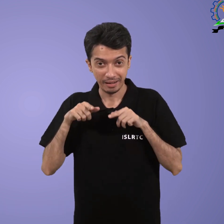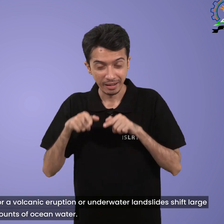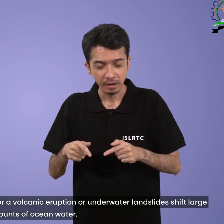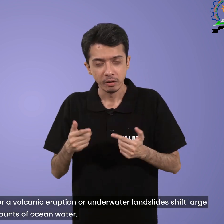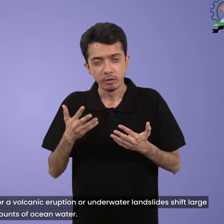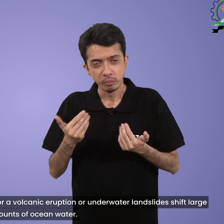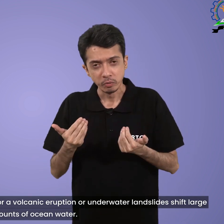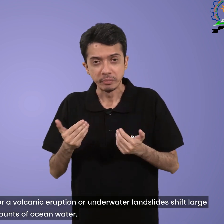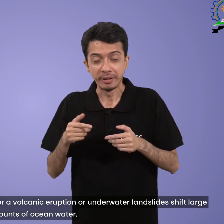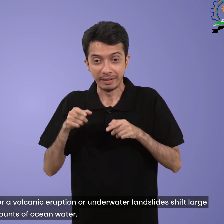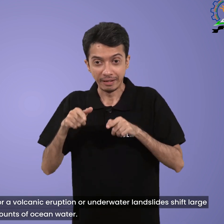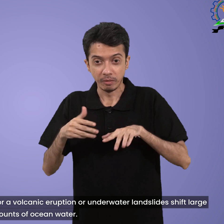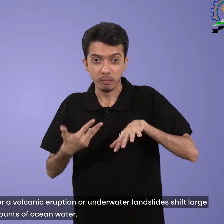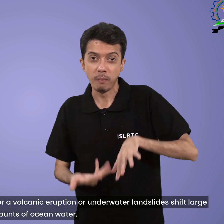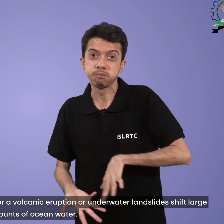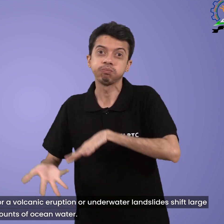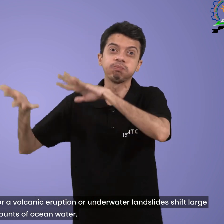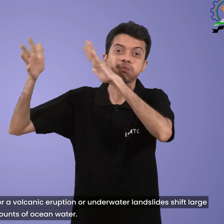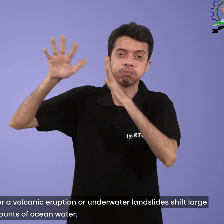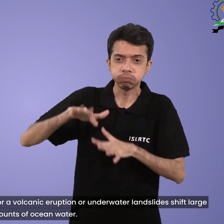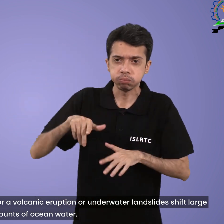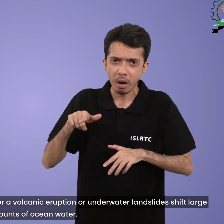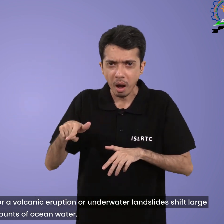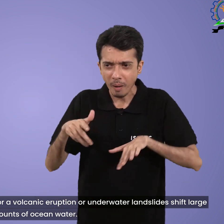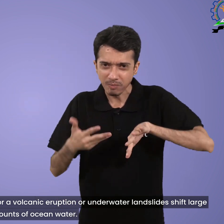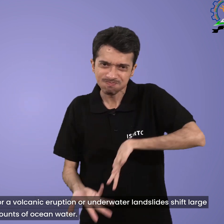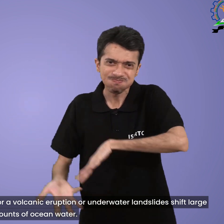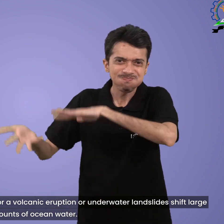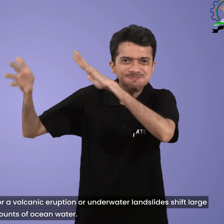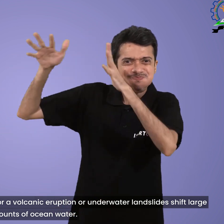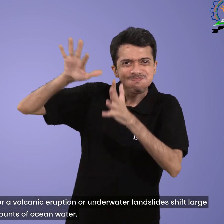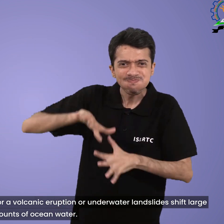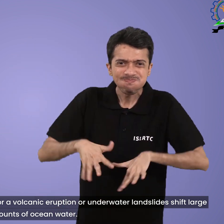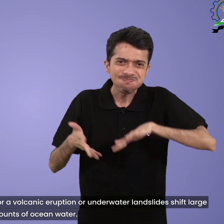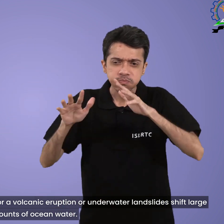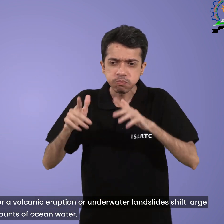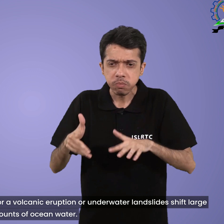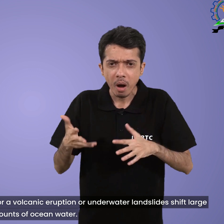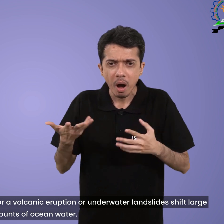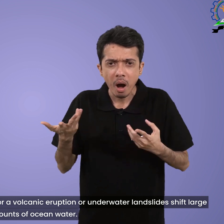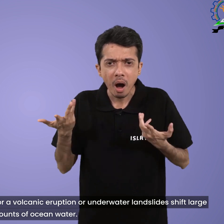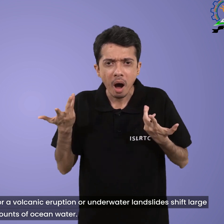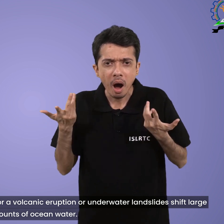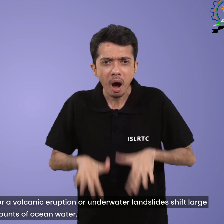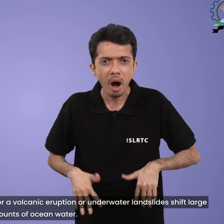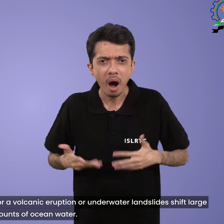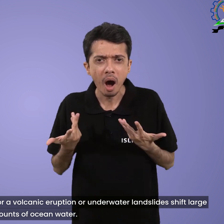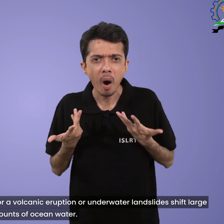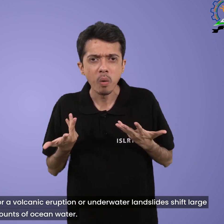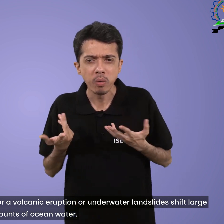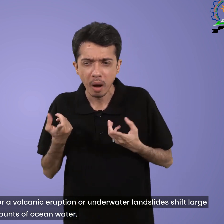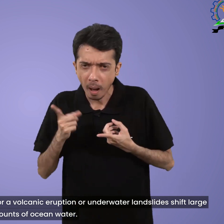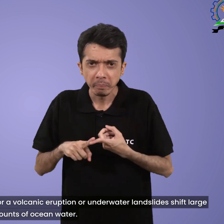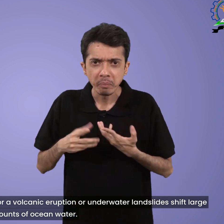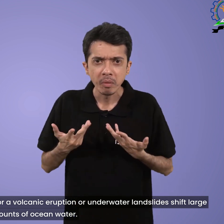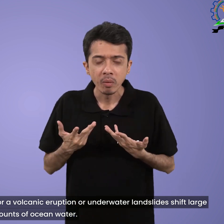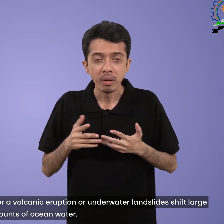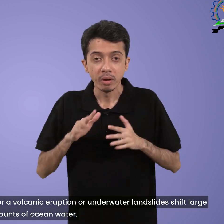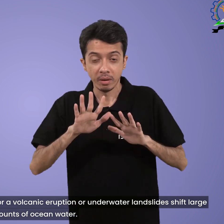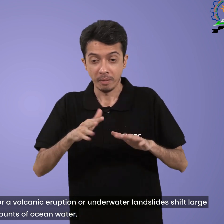This happens because an earthquake or a volcanic eruption or underwater landslides shift large amounts of